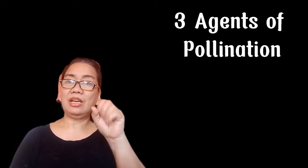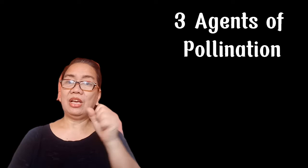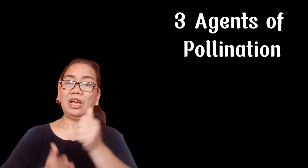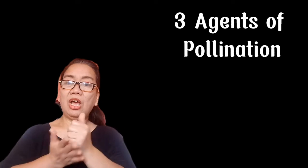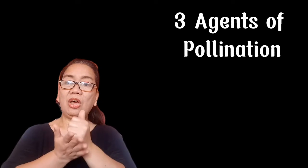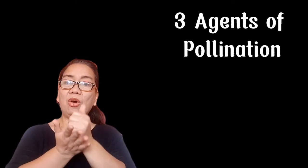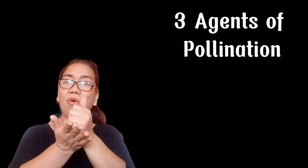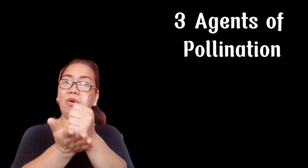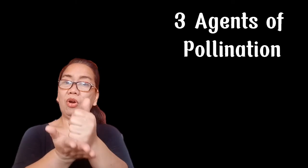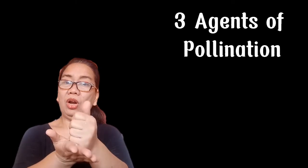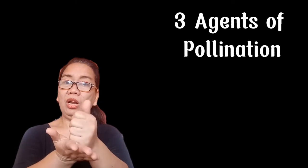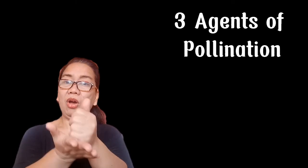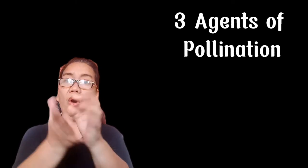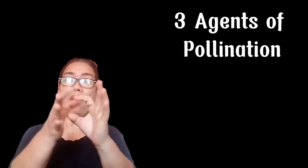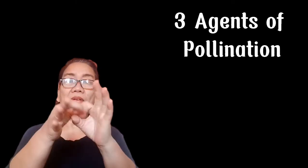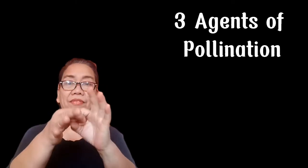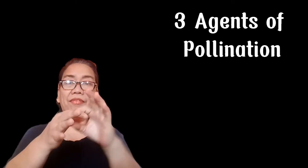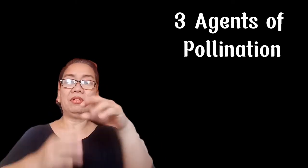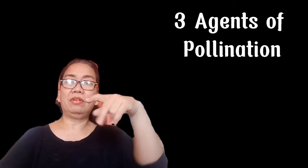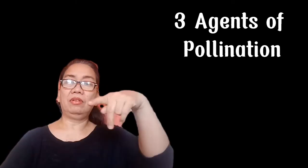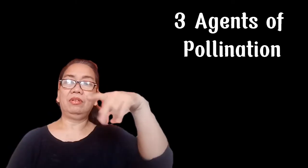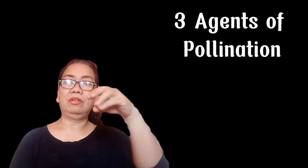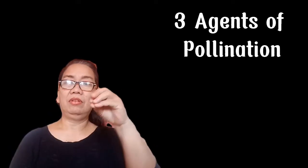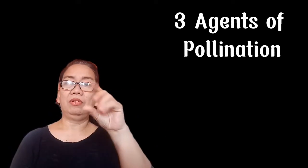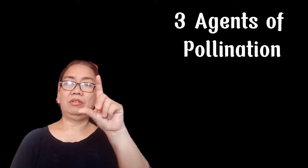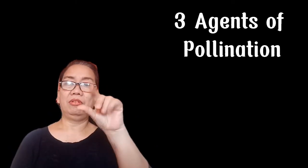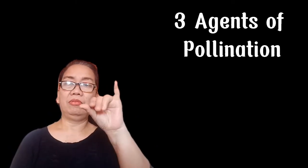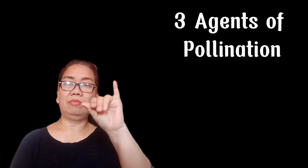agents of